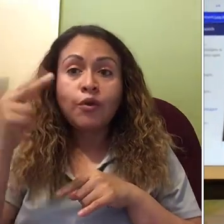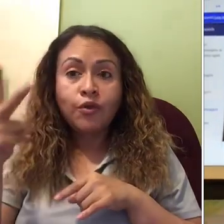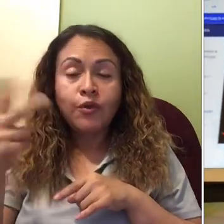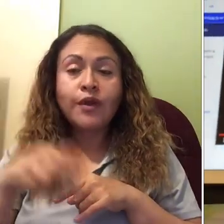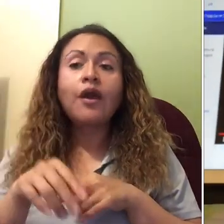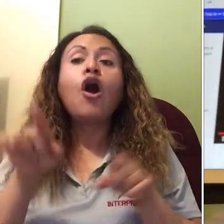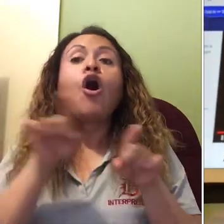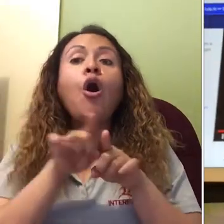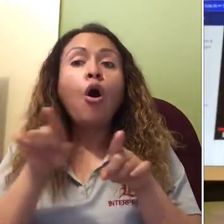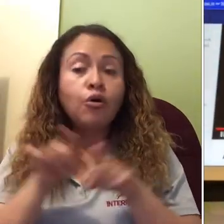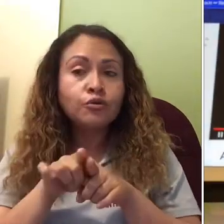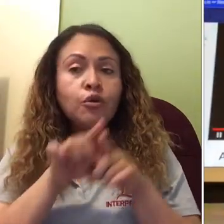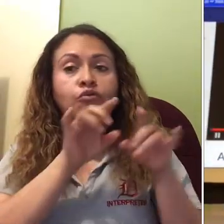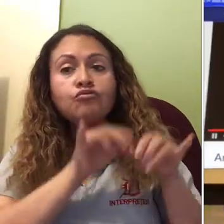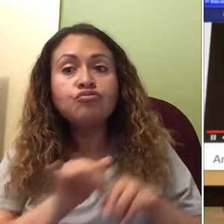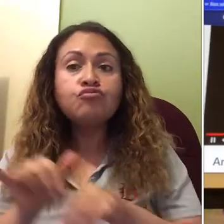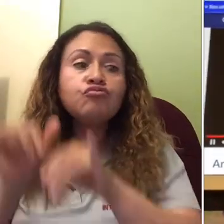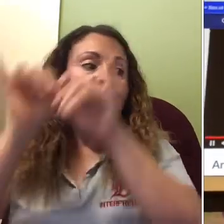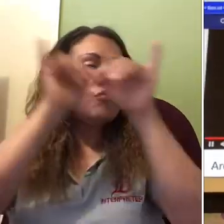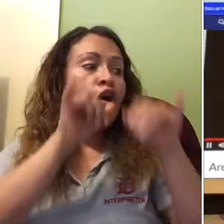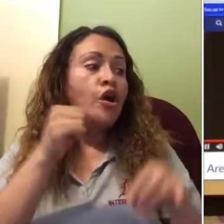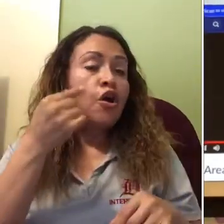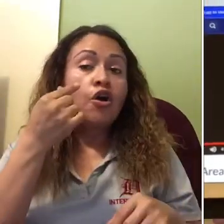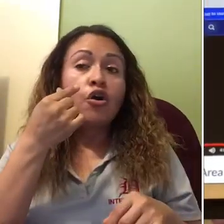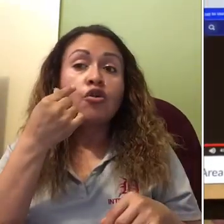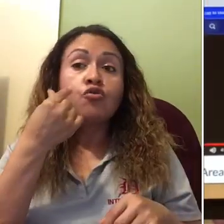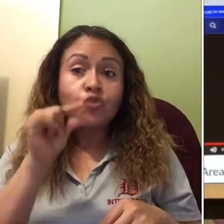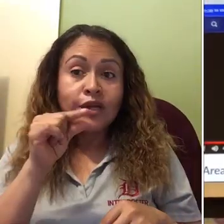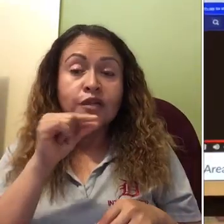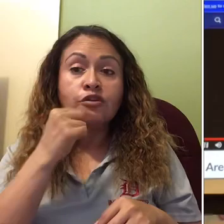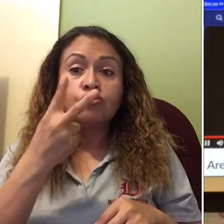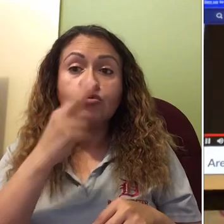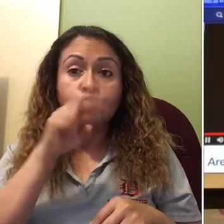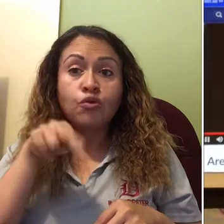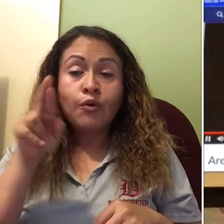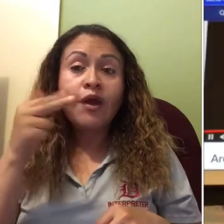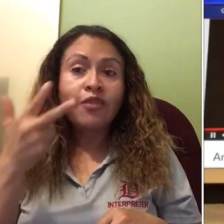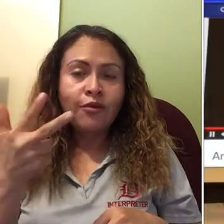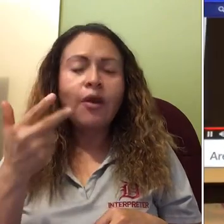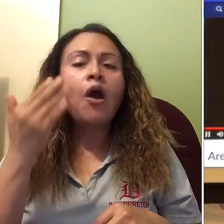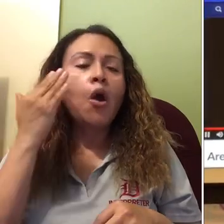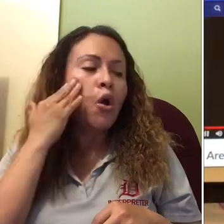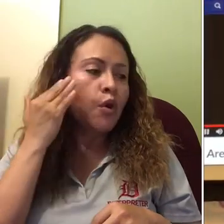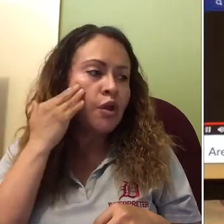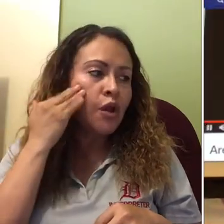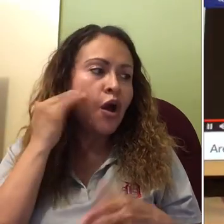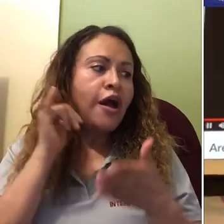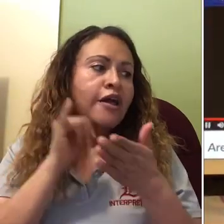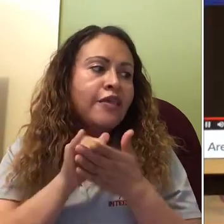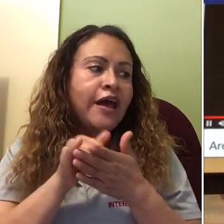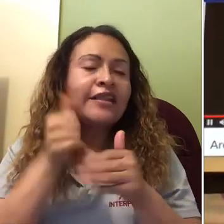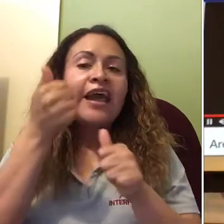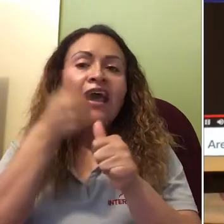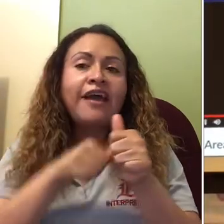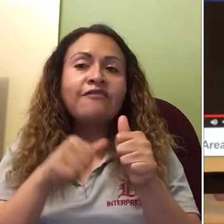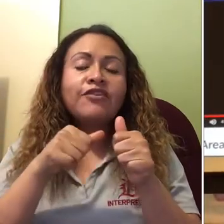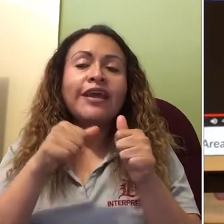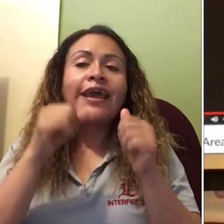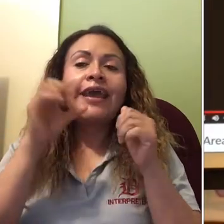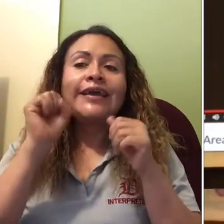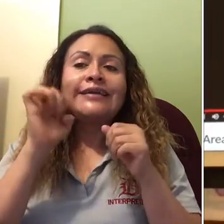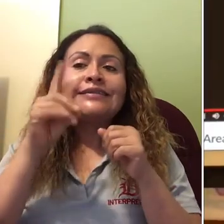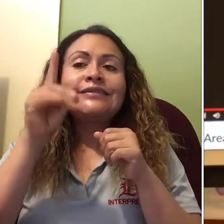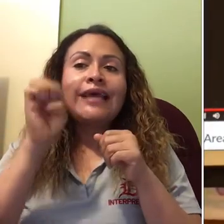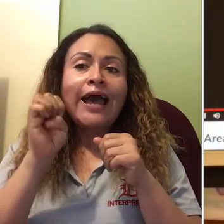of 3. So pretty much all of these green lines are 2 square roots of 3, and we already knew, because it's a regular hexagon, that each side of the